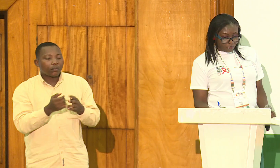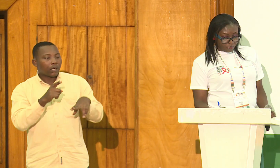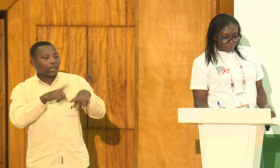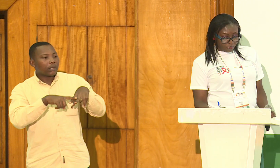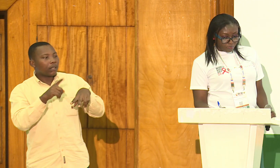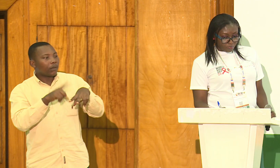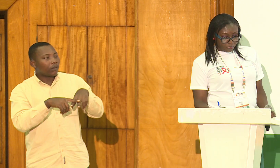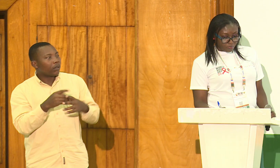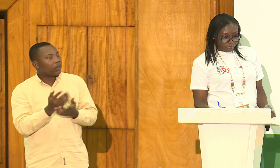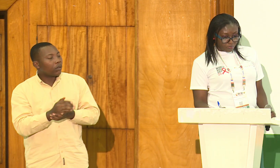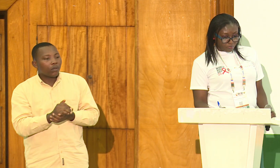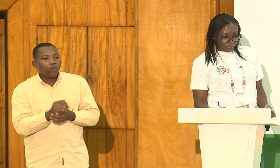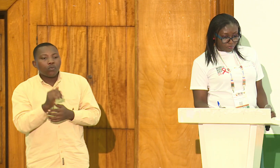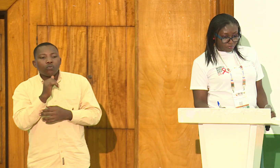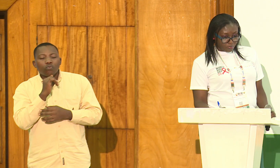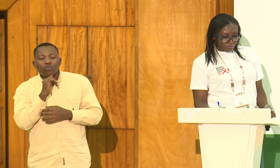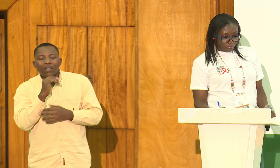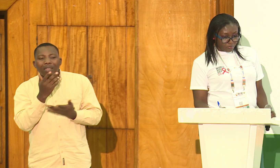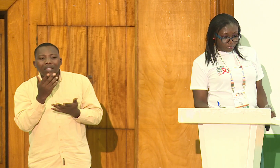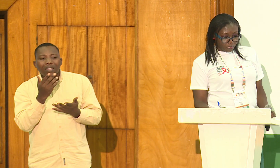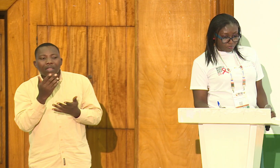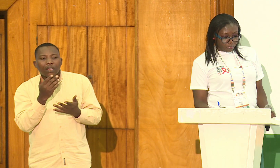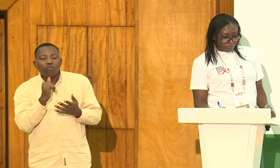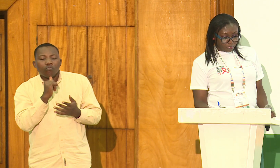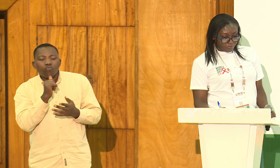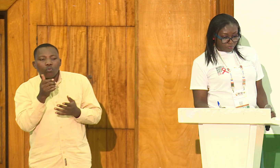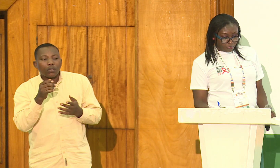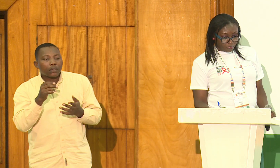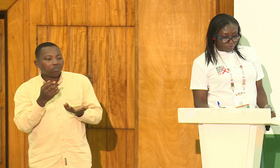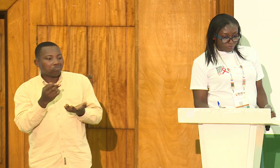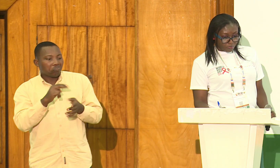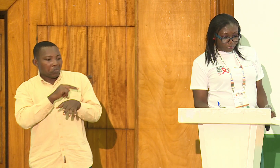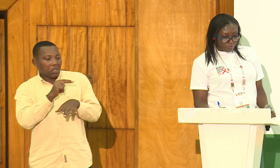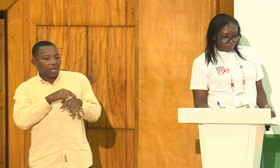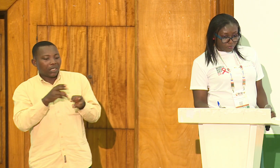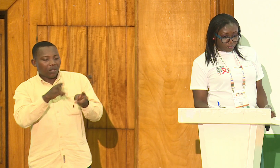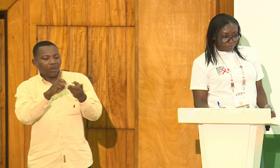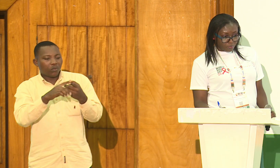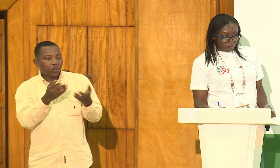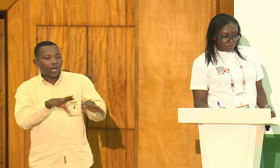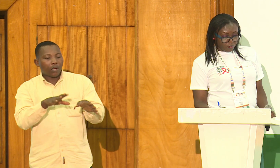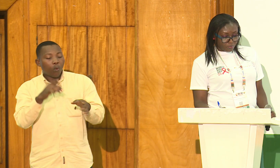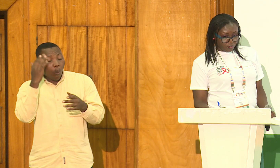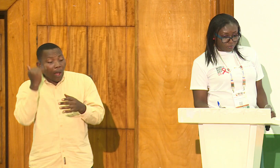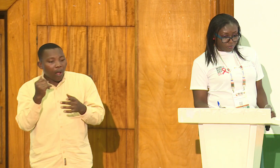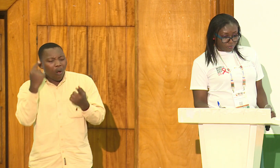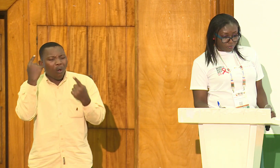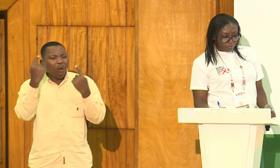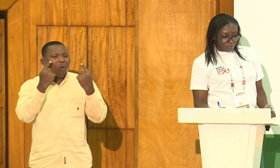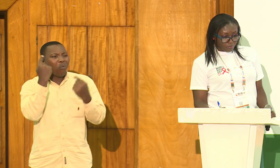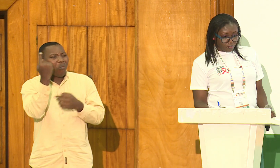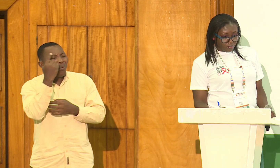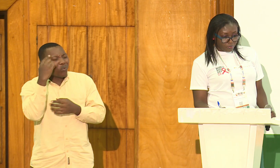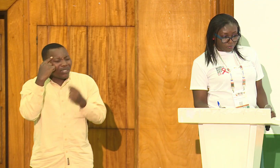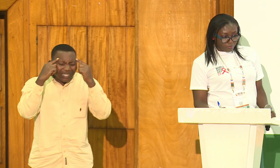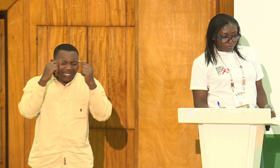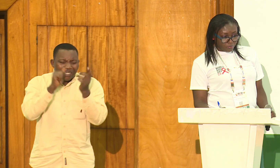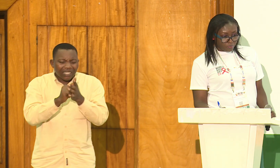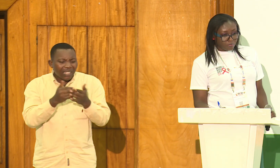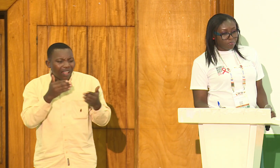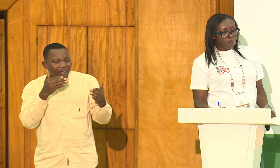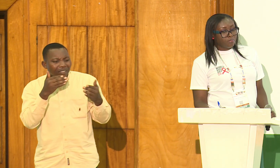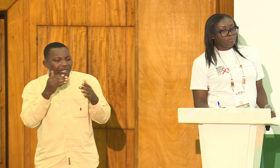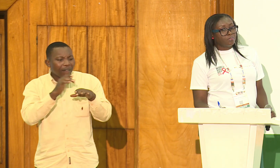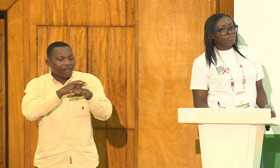is an unnatural way to die because we often think of it affecting young people, lives lost,